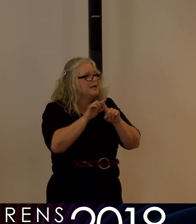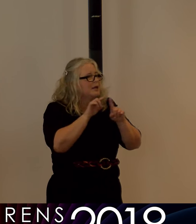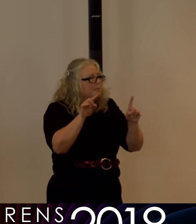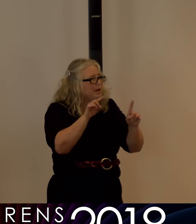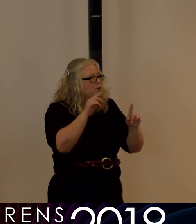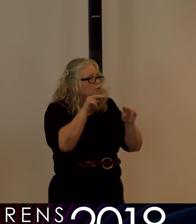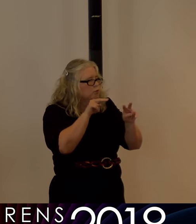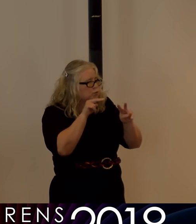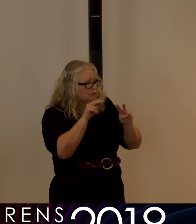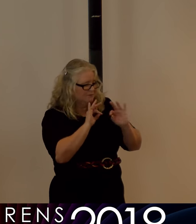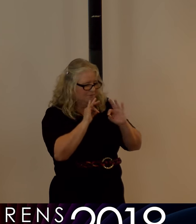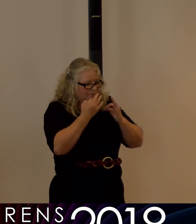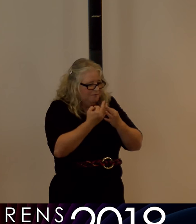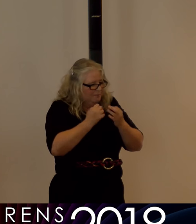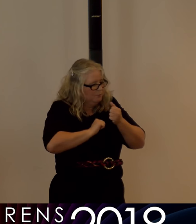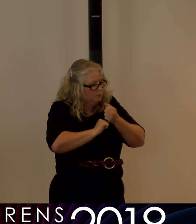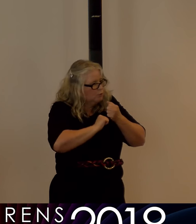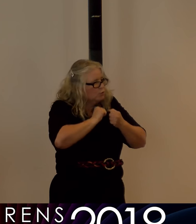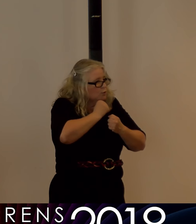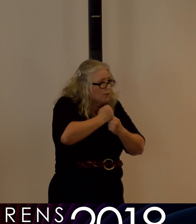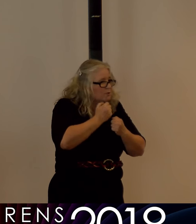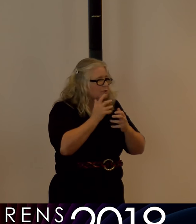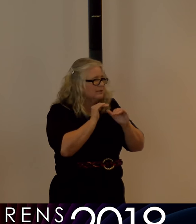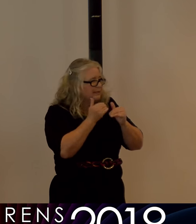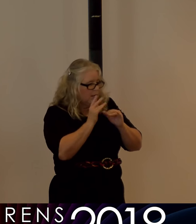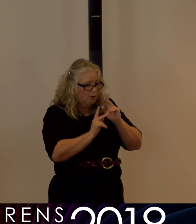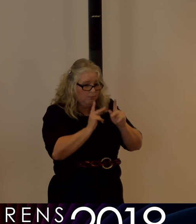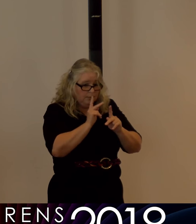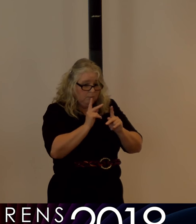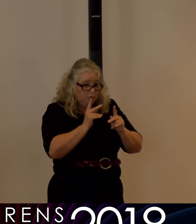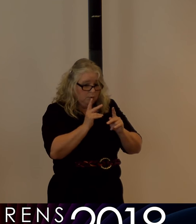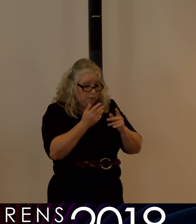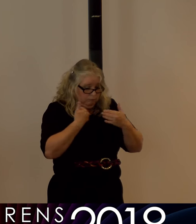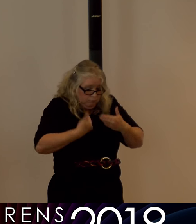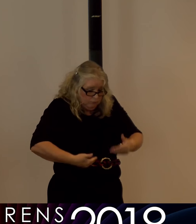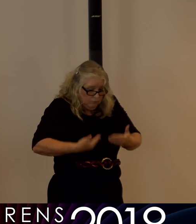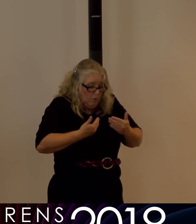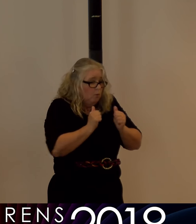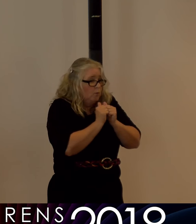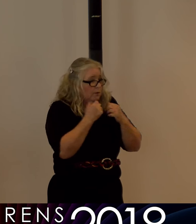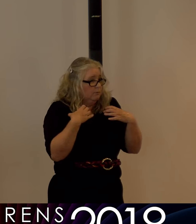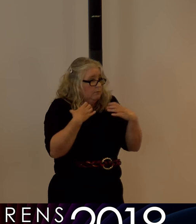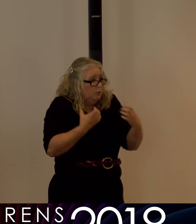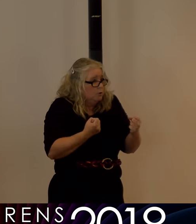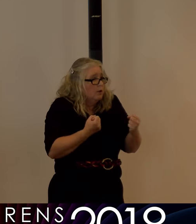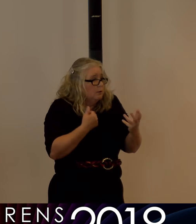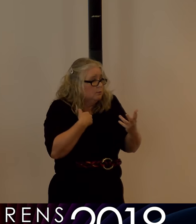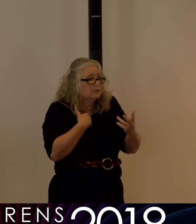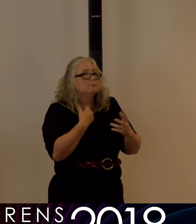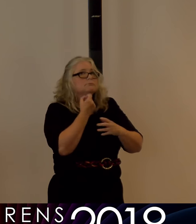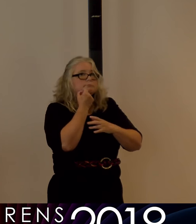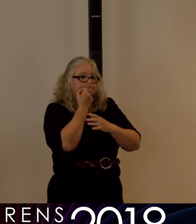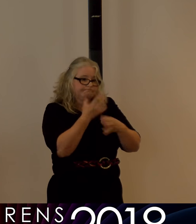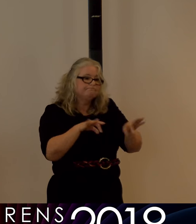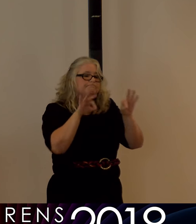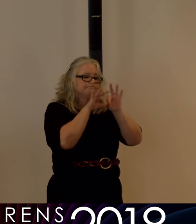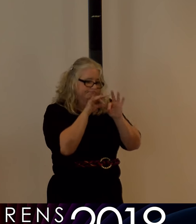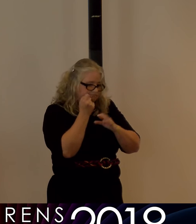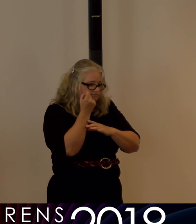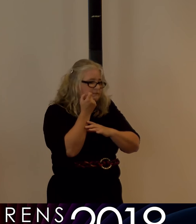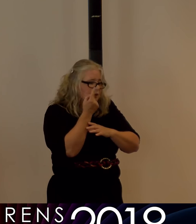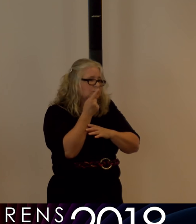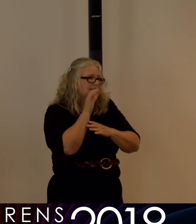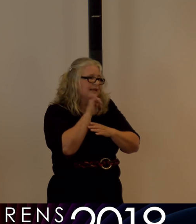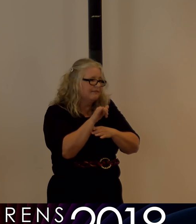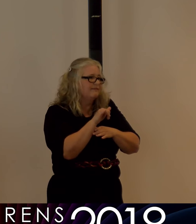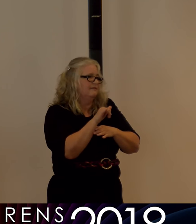family structures and how people were presenting with charge was really critical in understanding this as a genetic disease. And if we